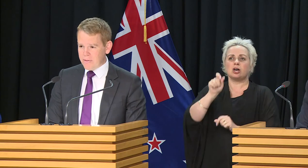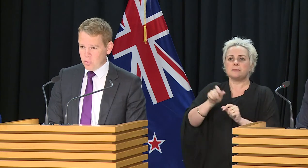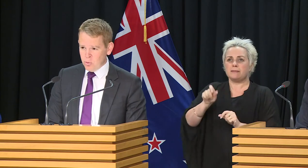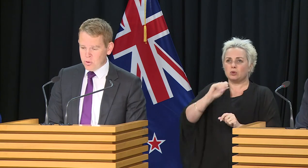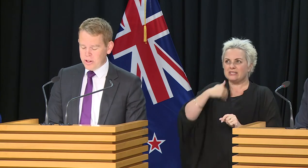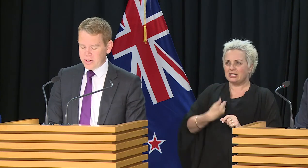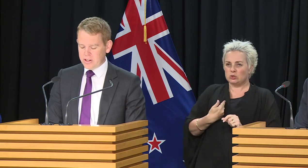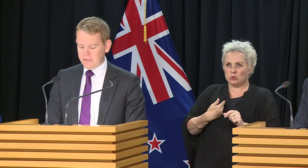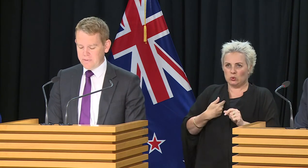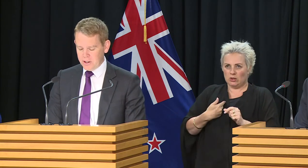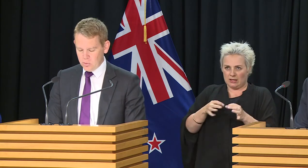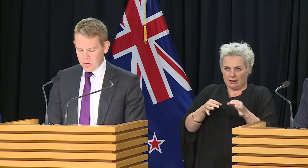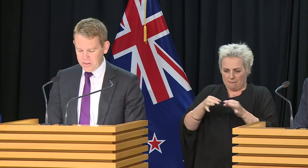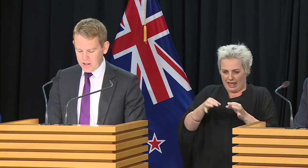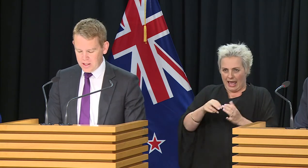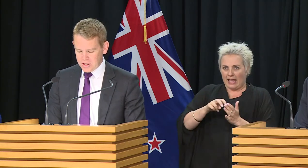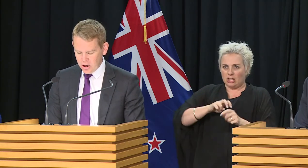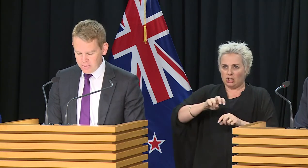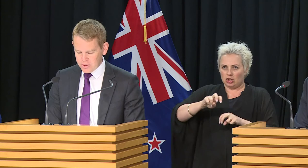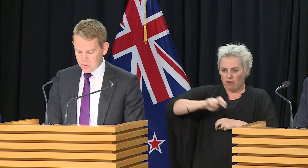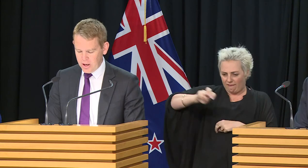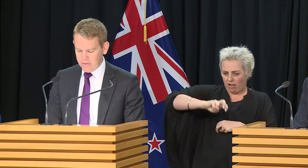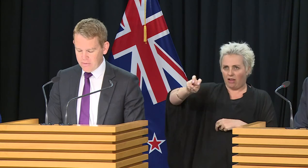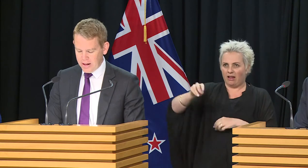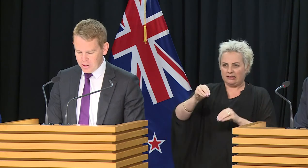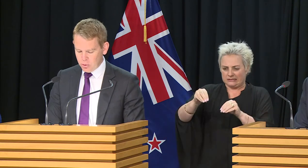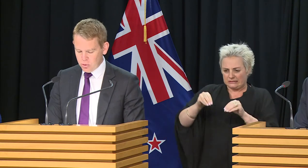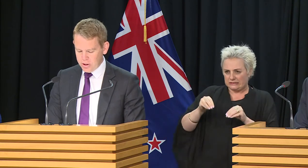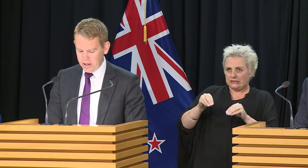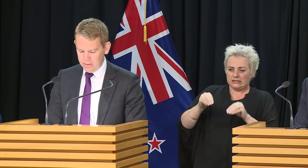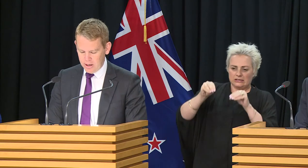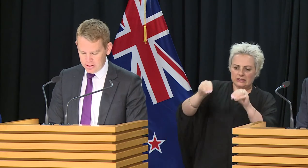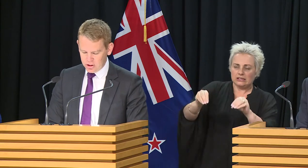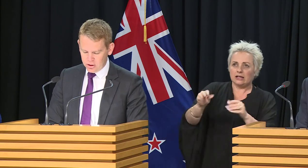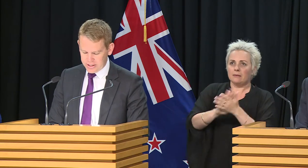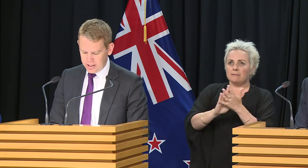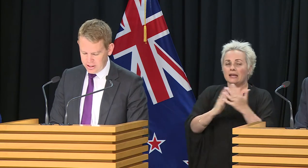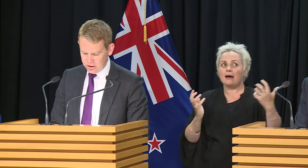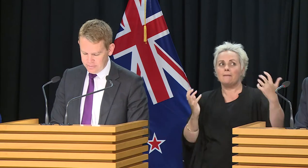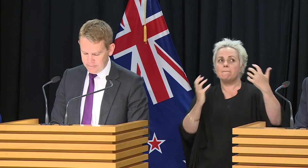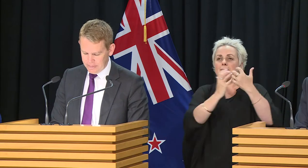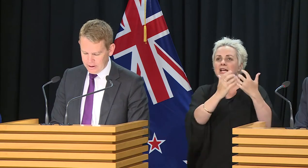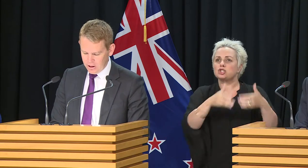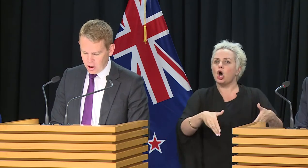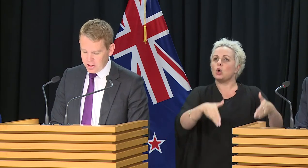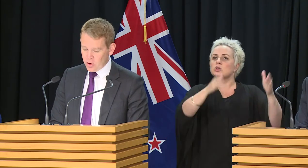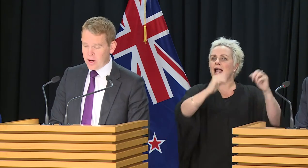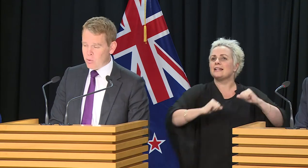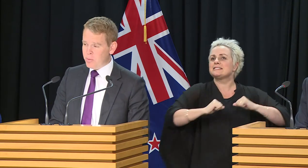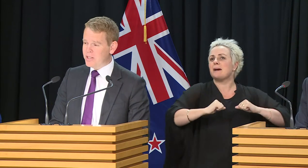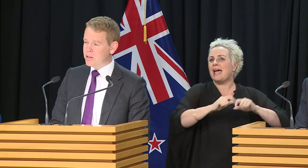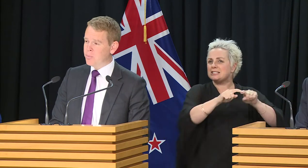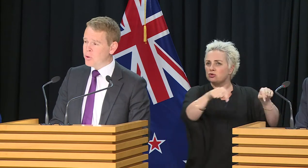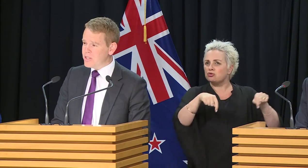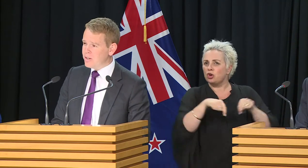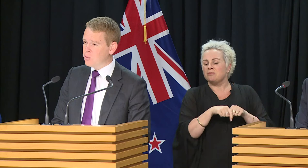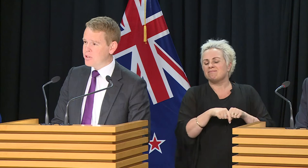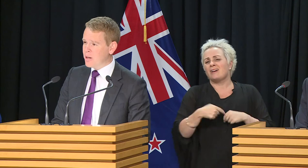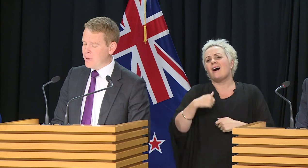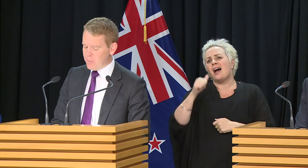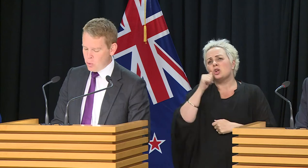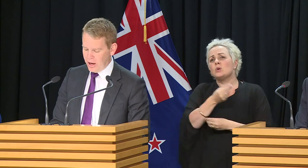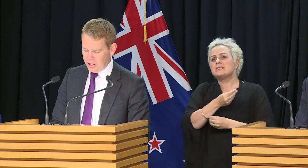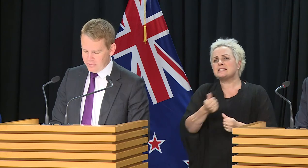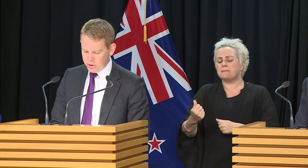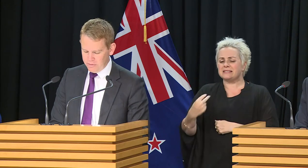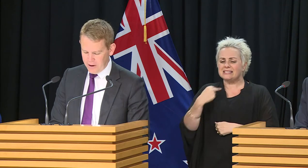their travel to fit with the times that we have available in managed isolation. I know that will be disappointing for